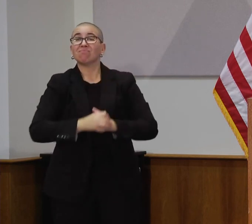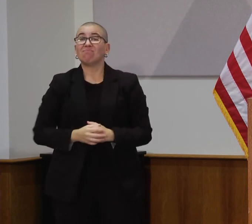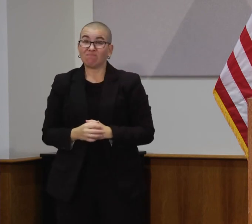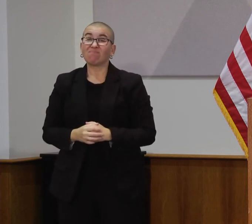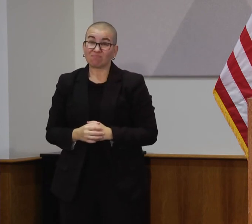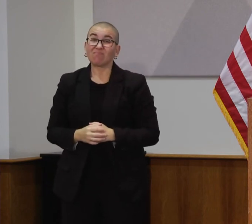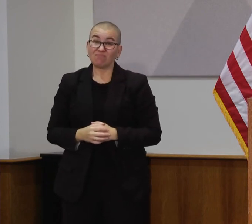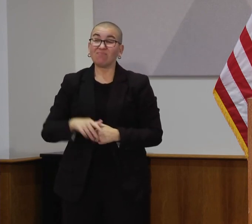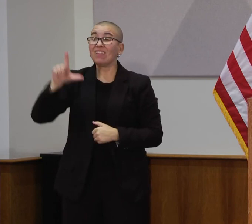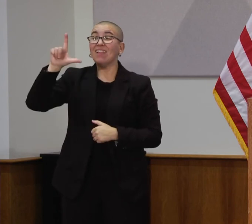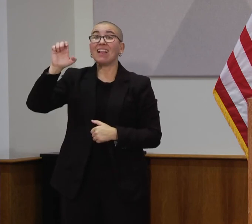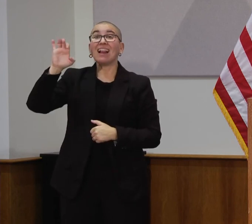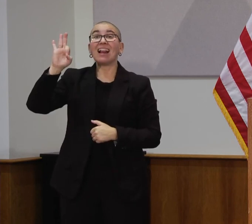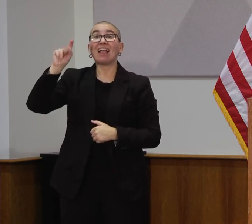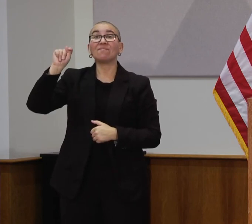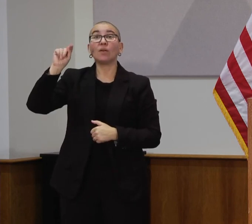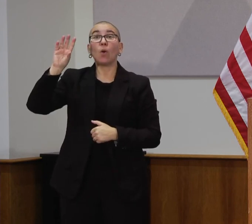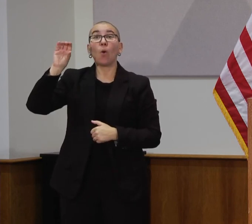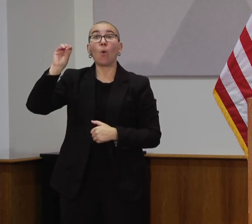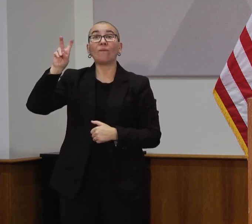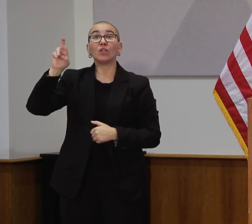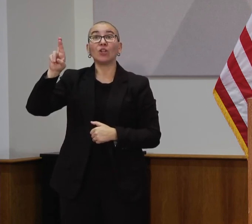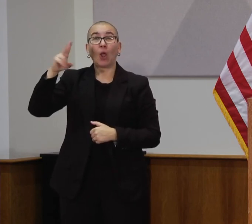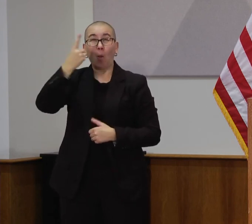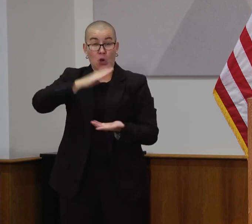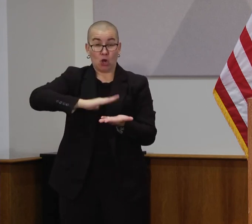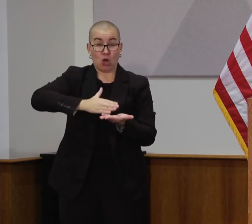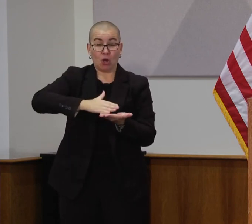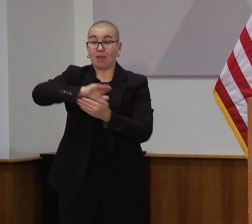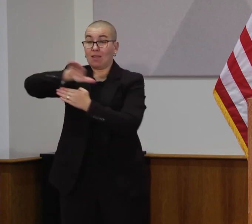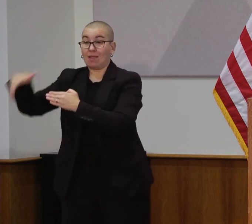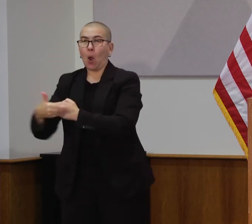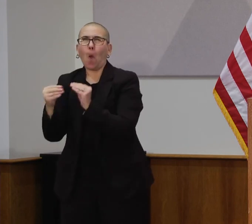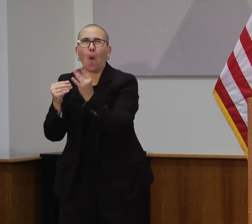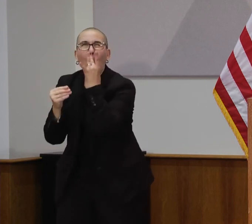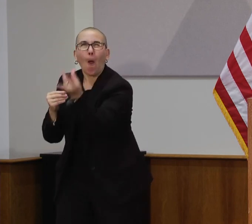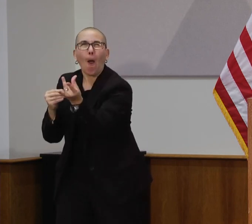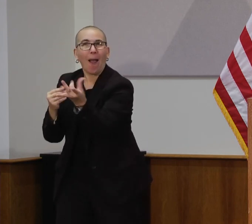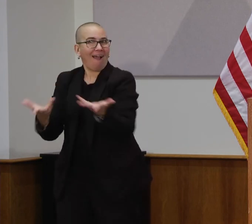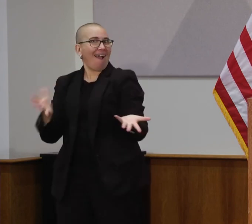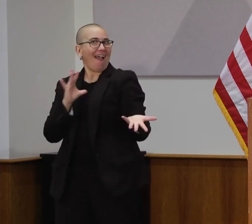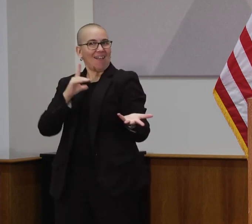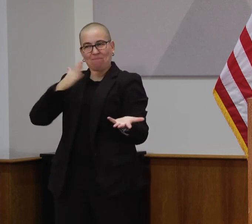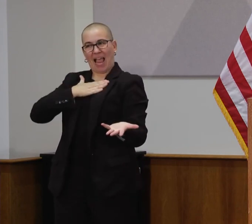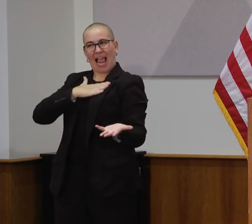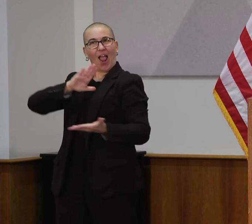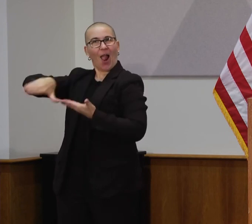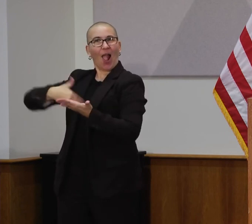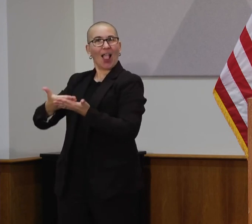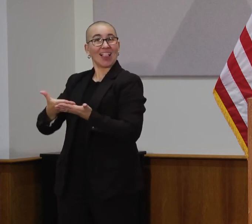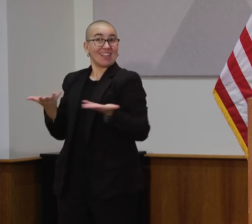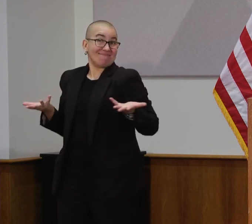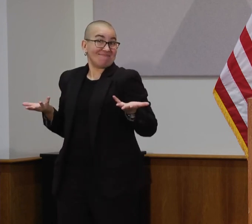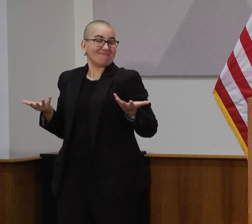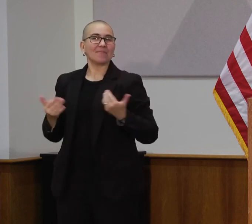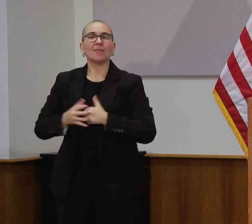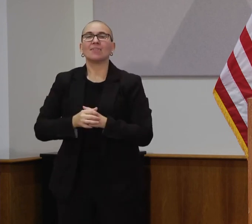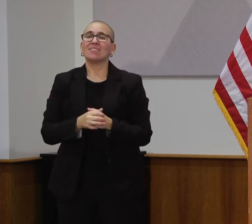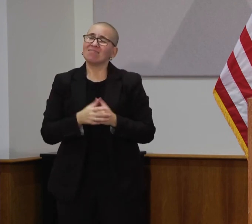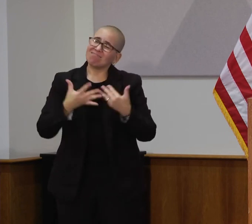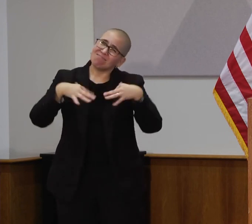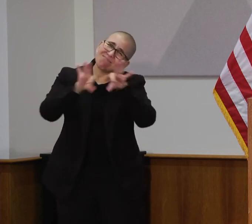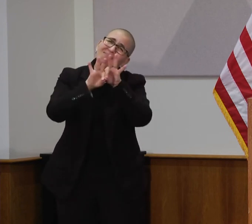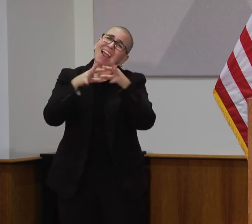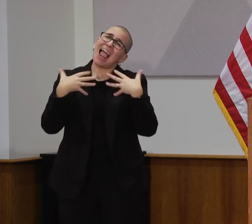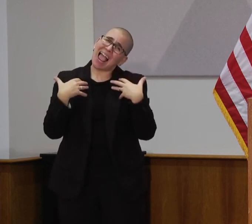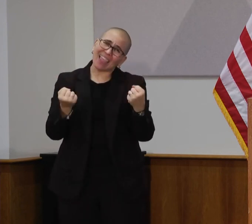yourself. So the medical system needs your help again. Those who have underlying health issues, such as